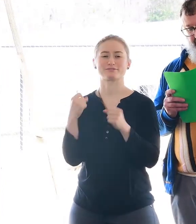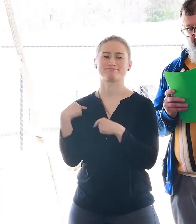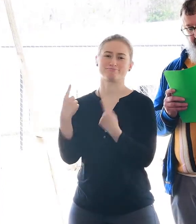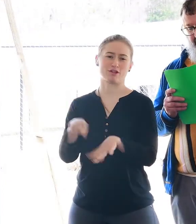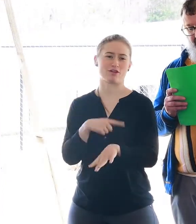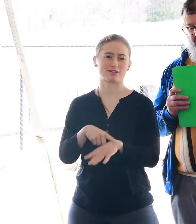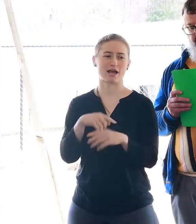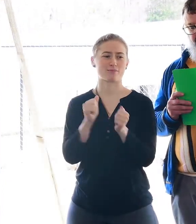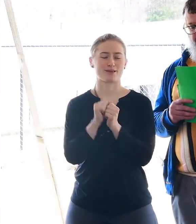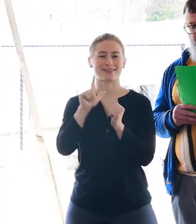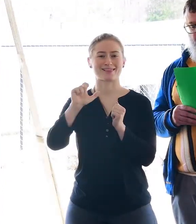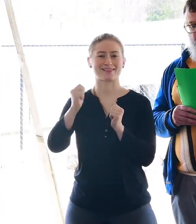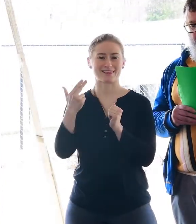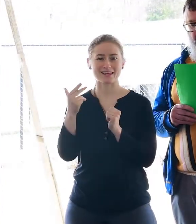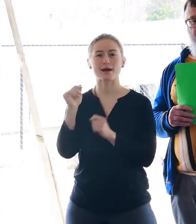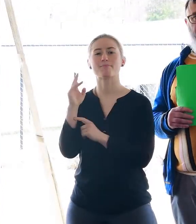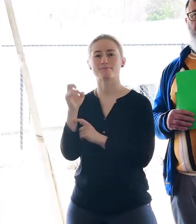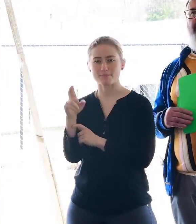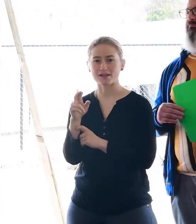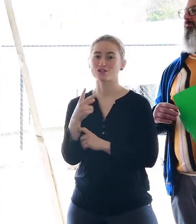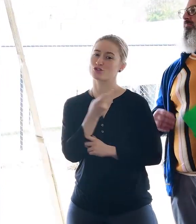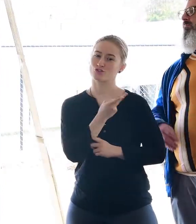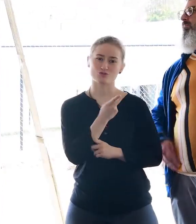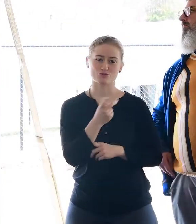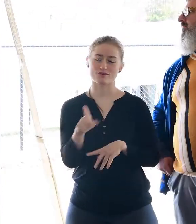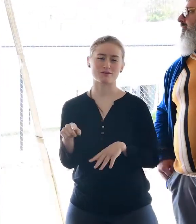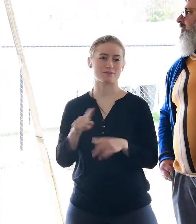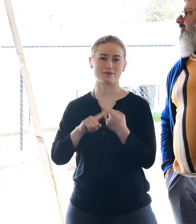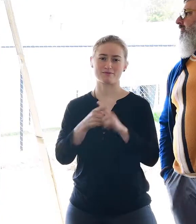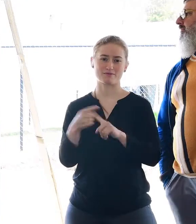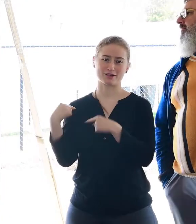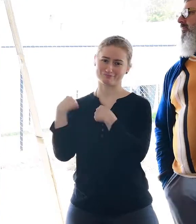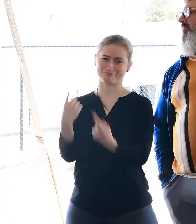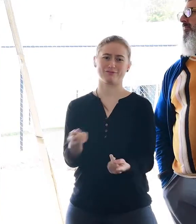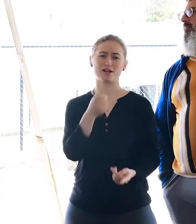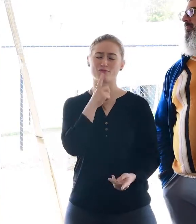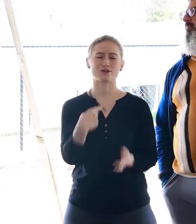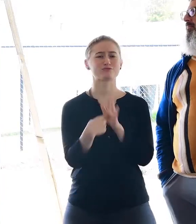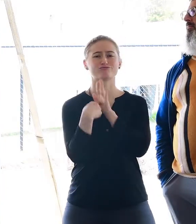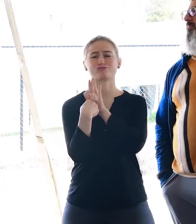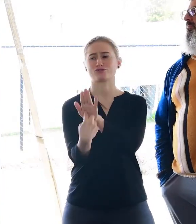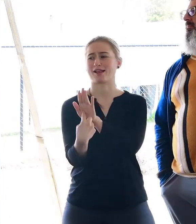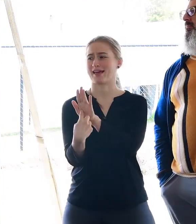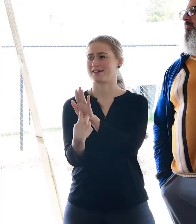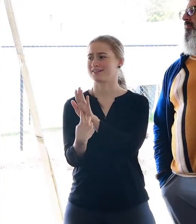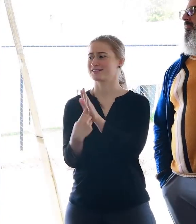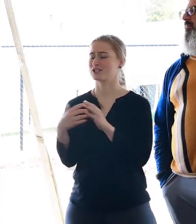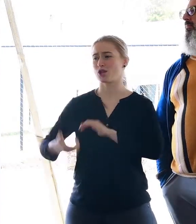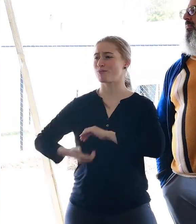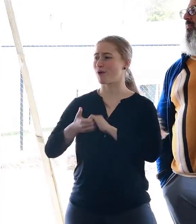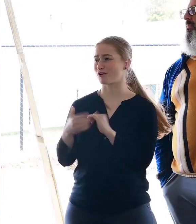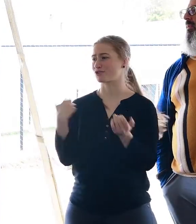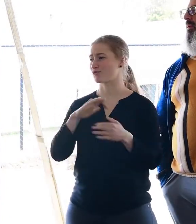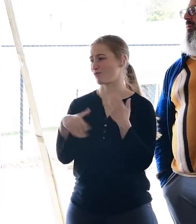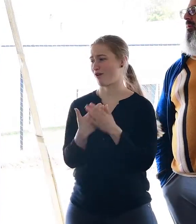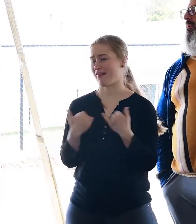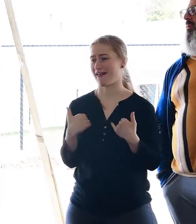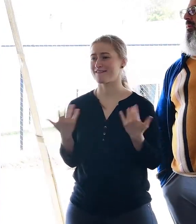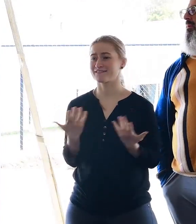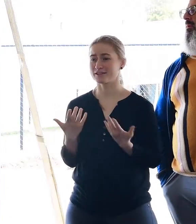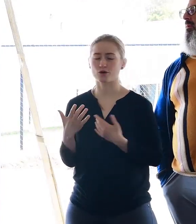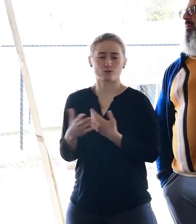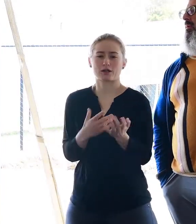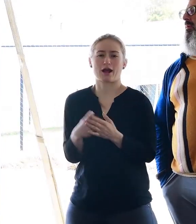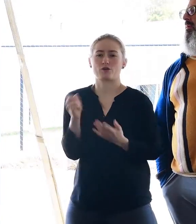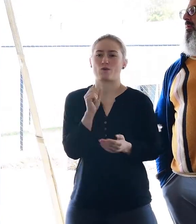Miller on this and other projects. So the two of them have been longtime friends, and just highlights the partnerships that we all have, regardless